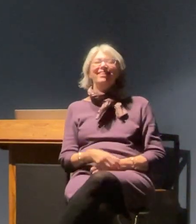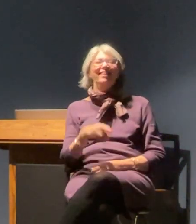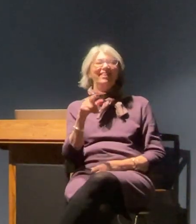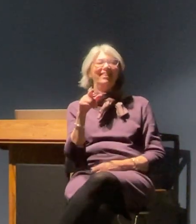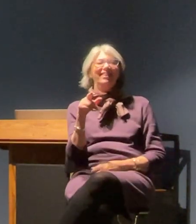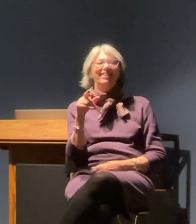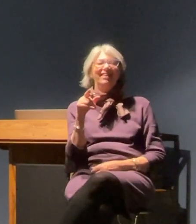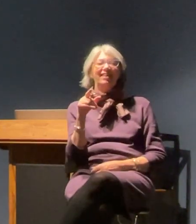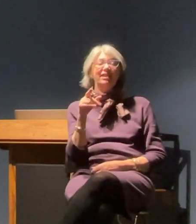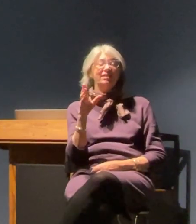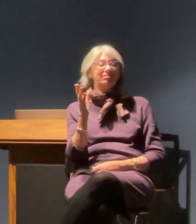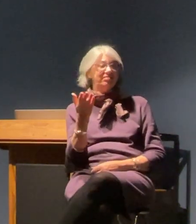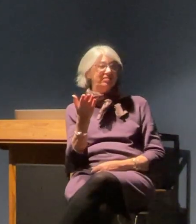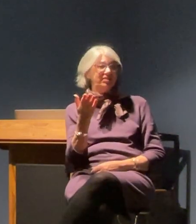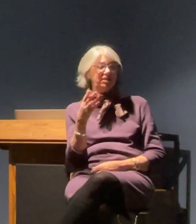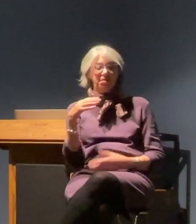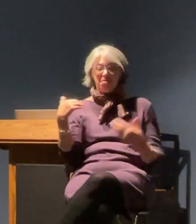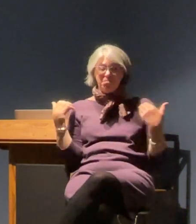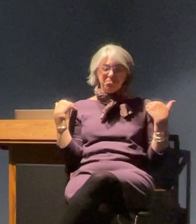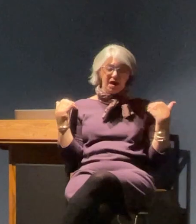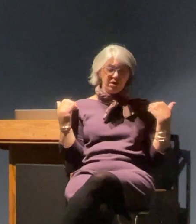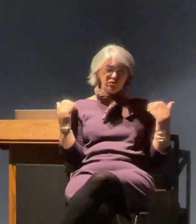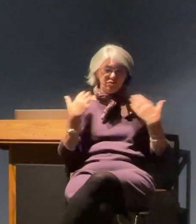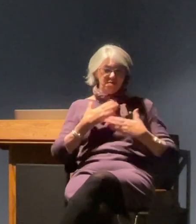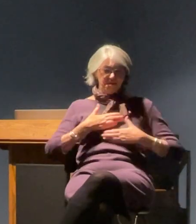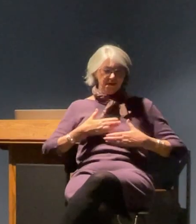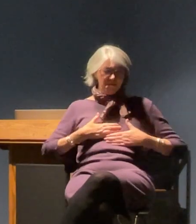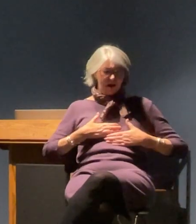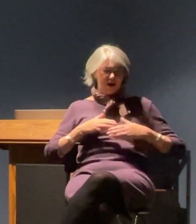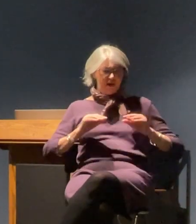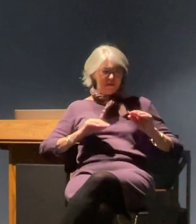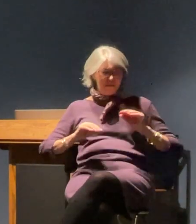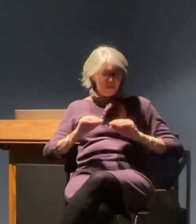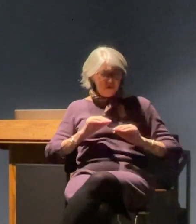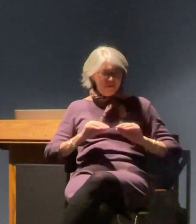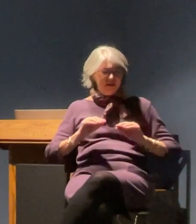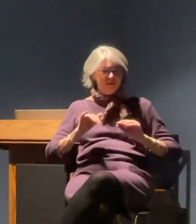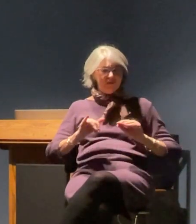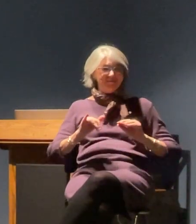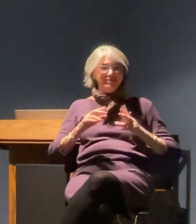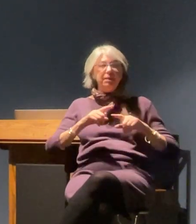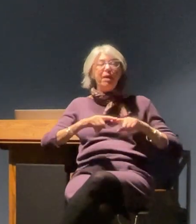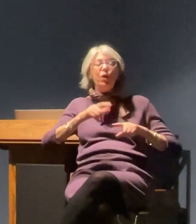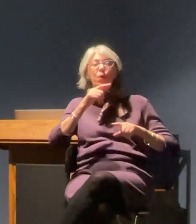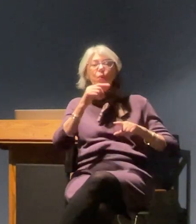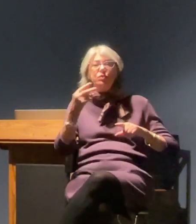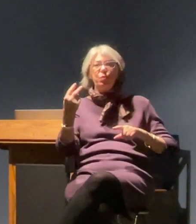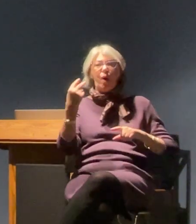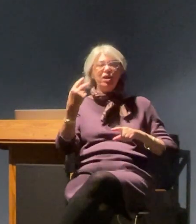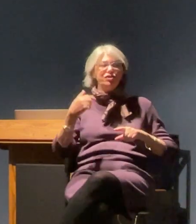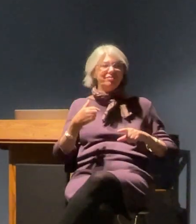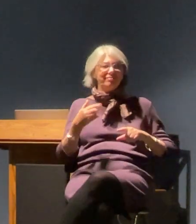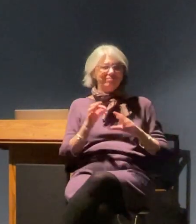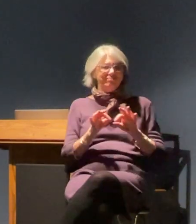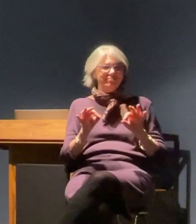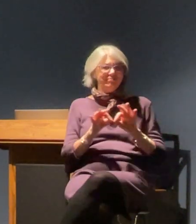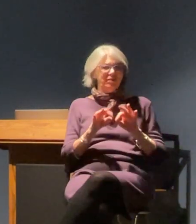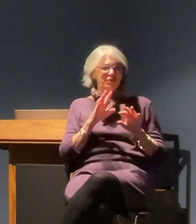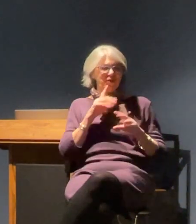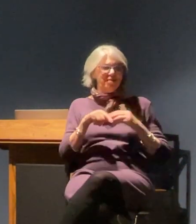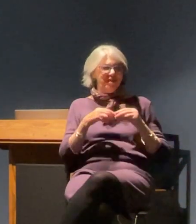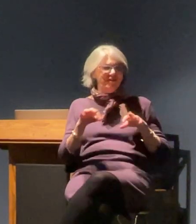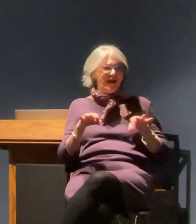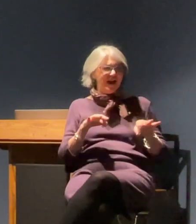It's in terms of posture and bodily movements and mannerisms, it's really about who's watching. Yeah. I think that's key when it comes to fashion,